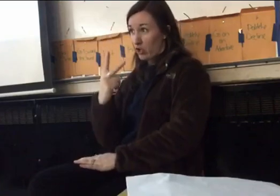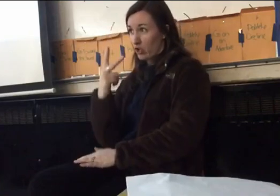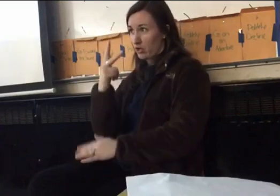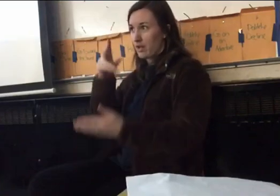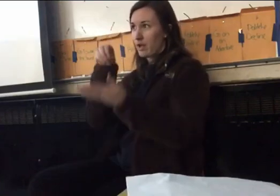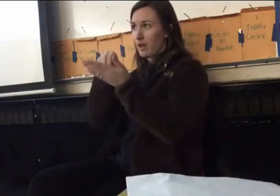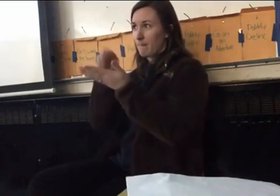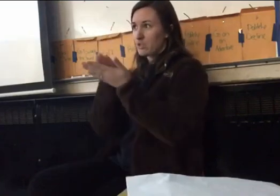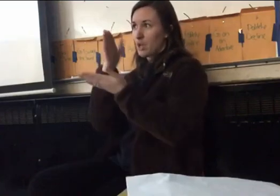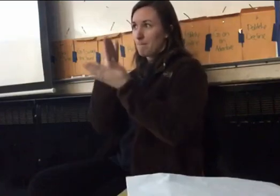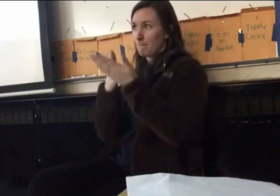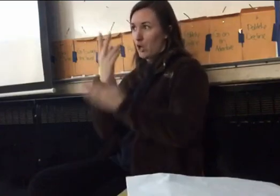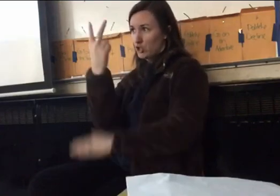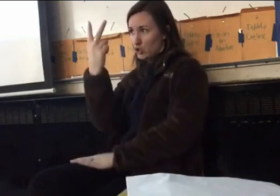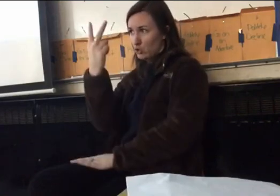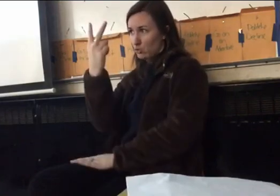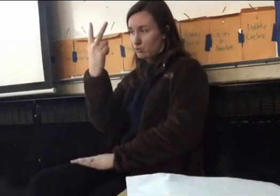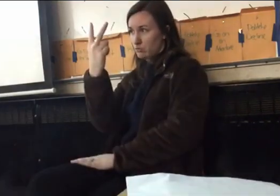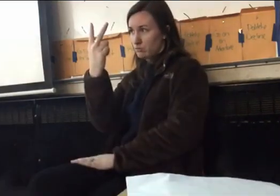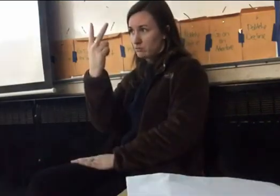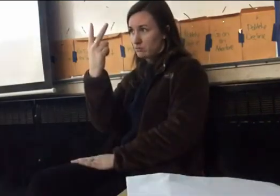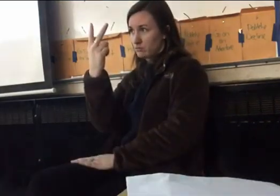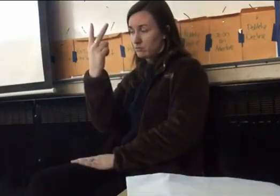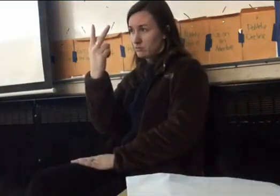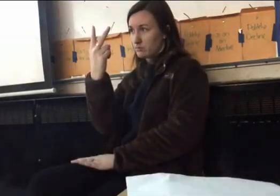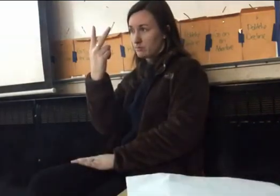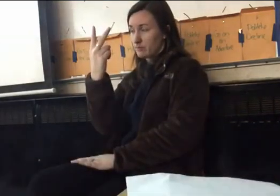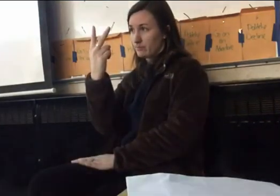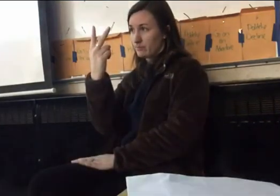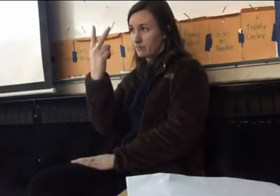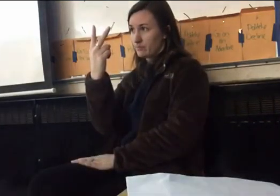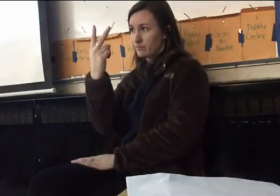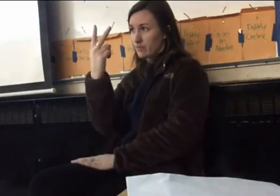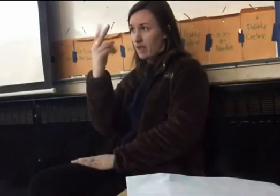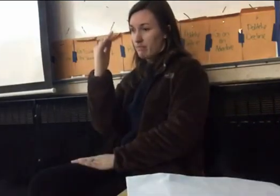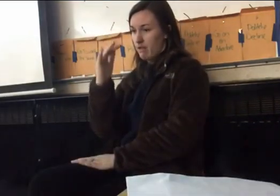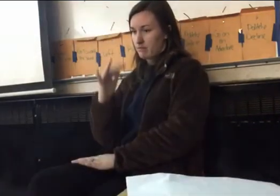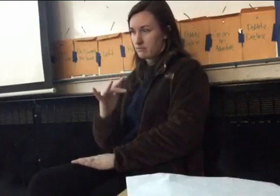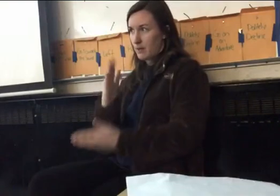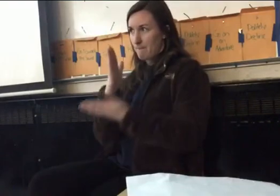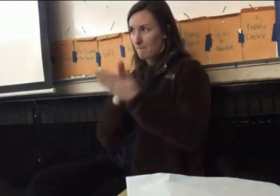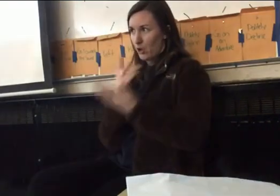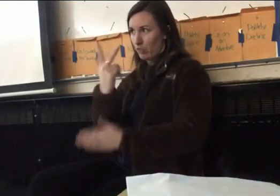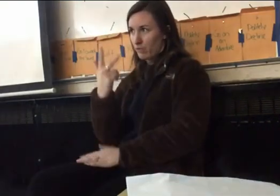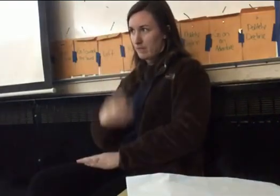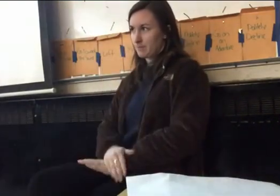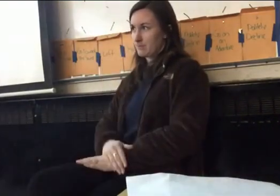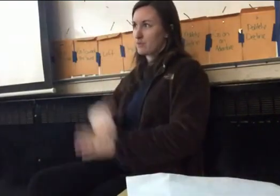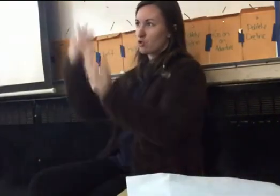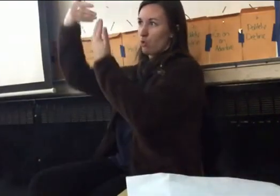And then 1/3 of the way down again and do part 3. So basically separating this into